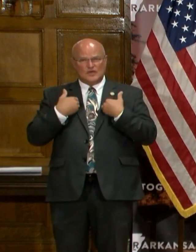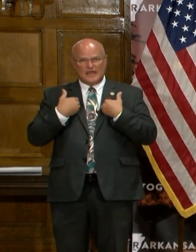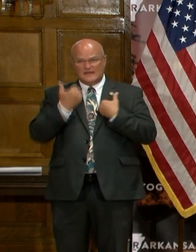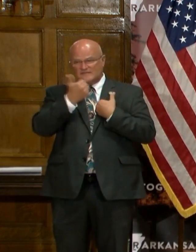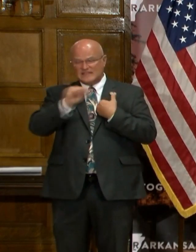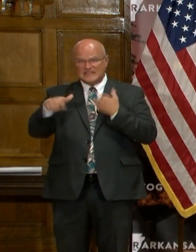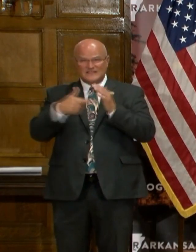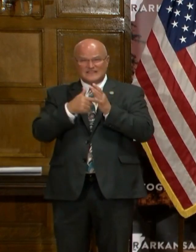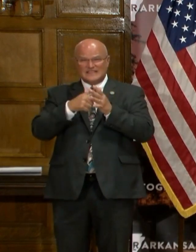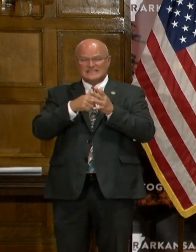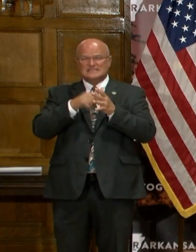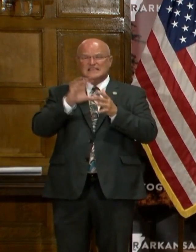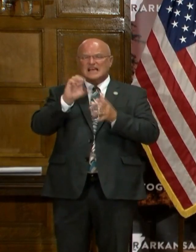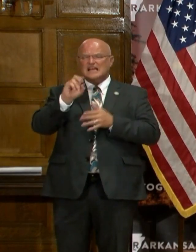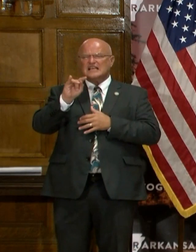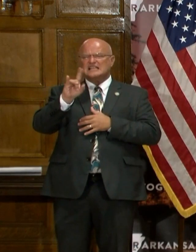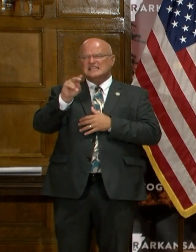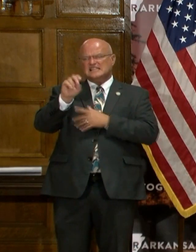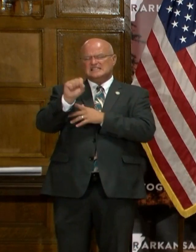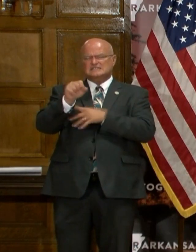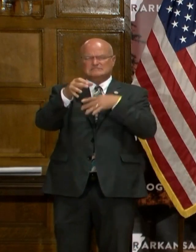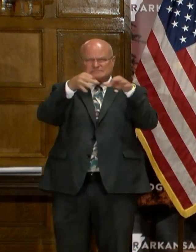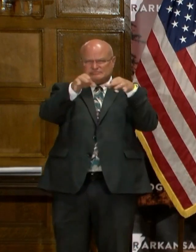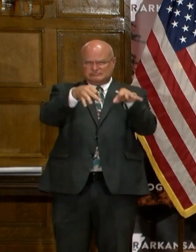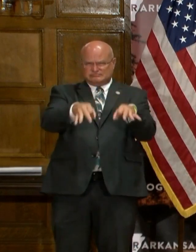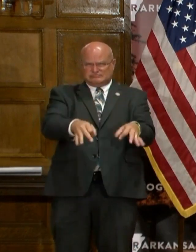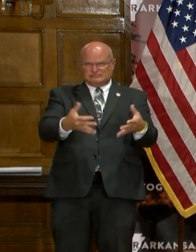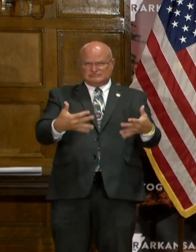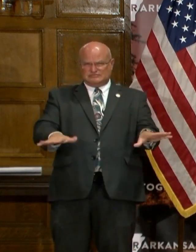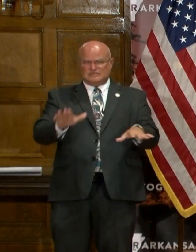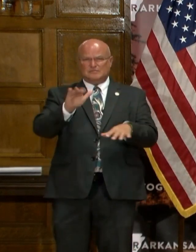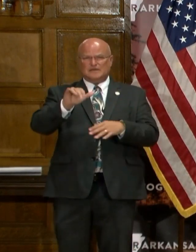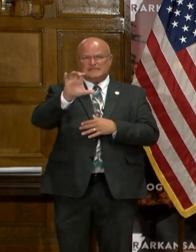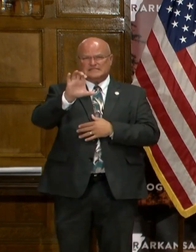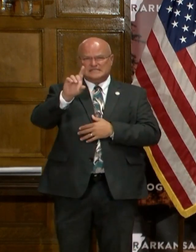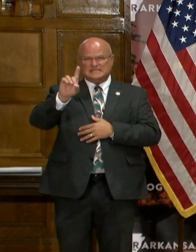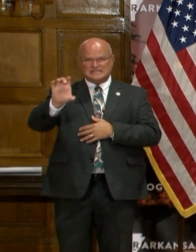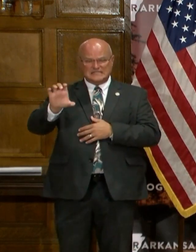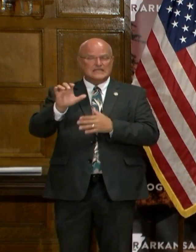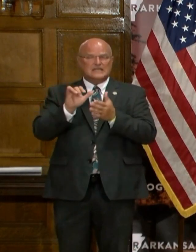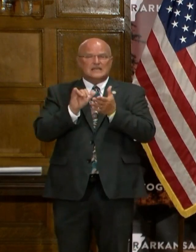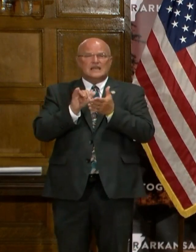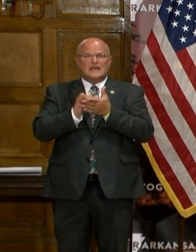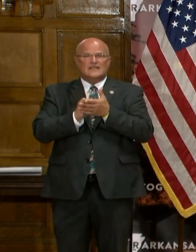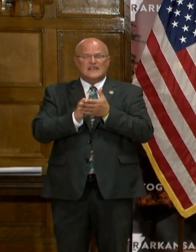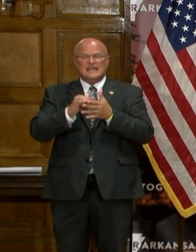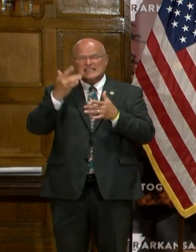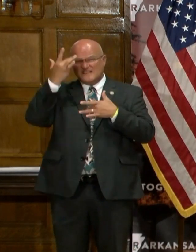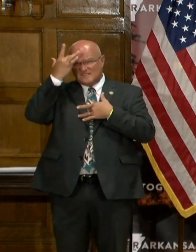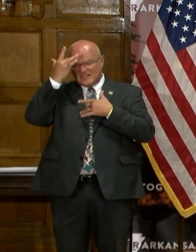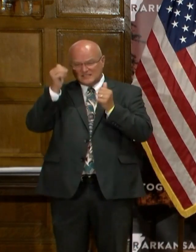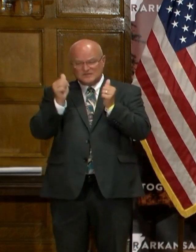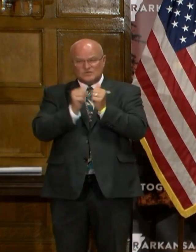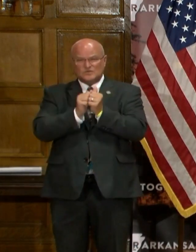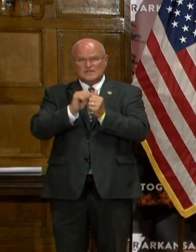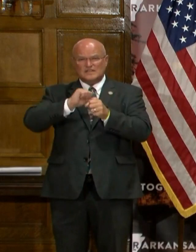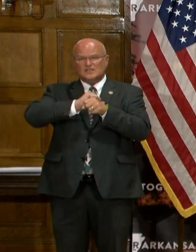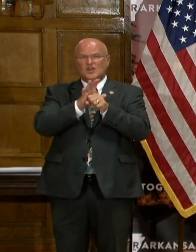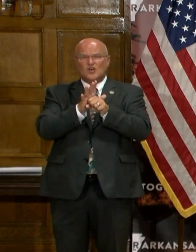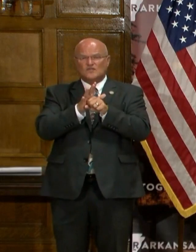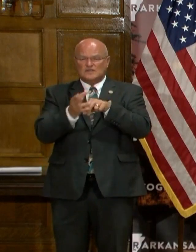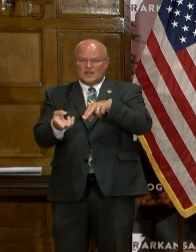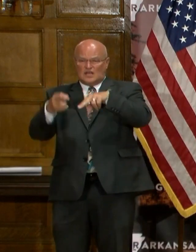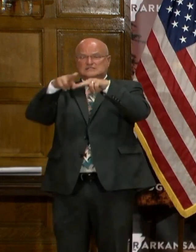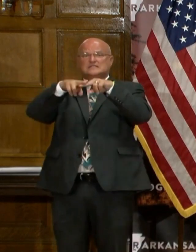any of these conditions, and these have been described already by the CDC, that infection with COVID on top of